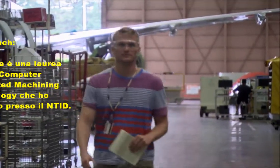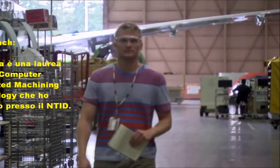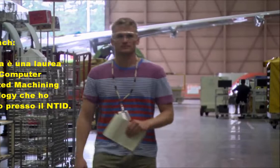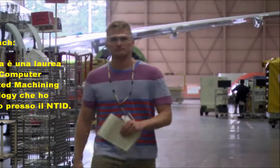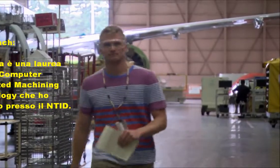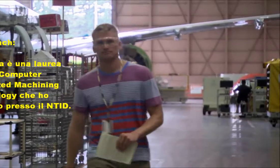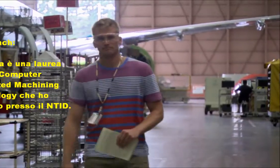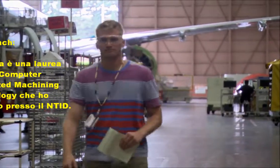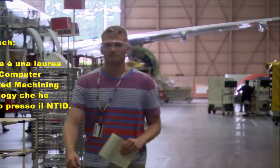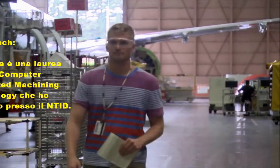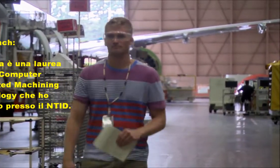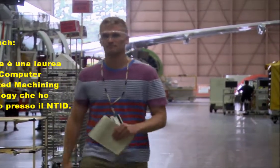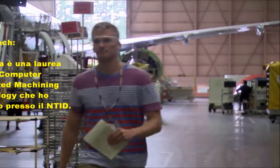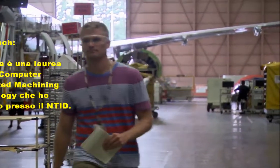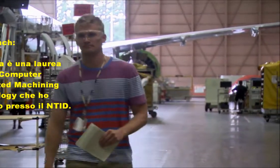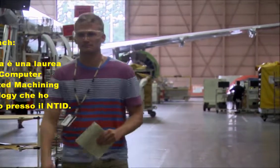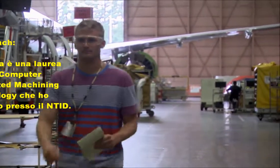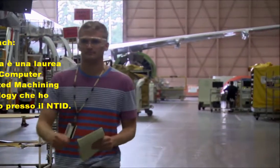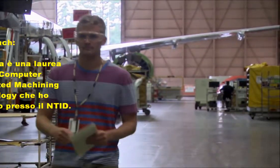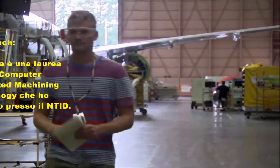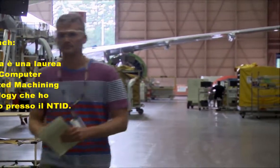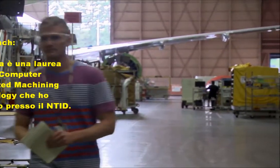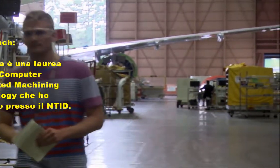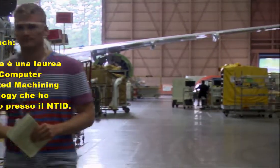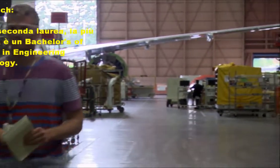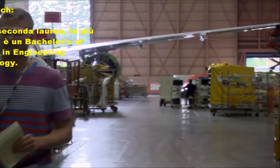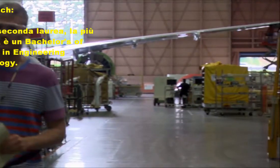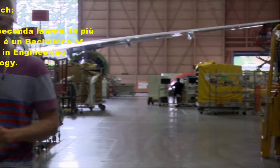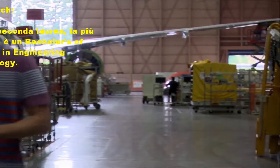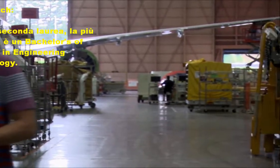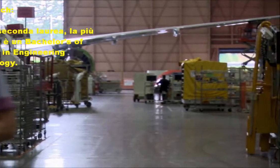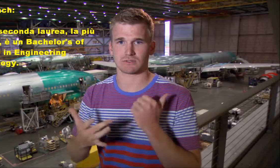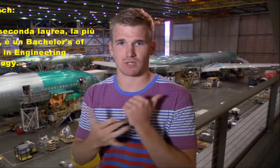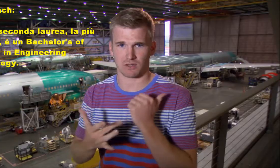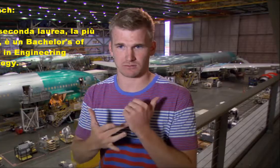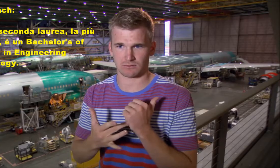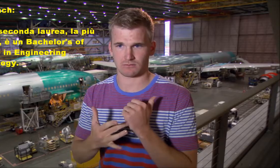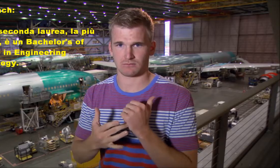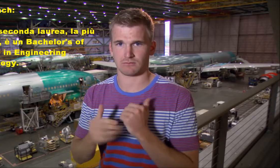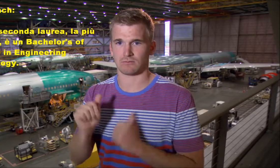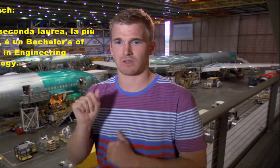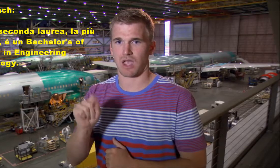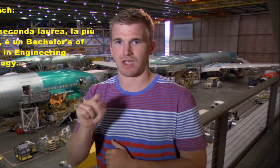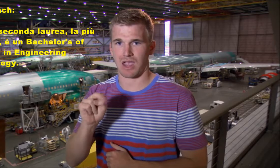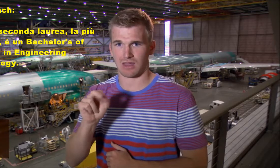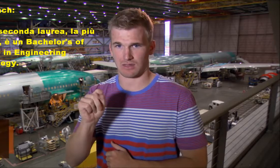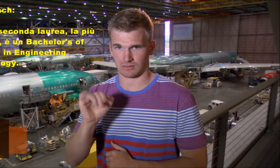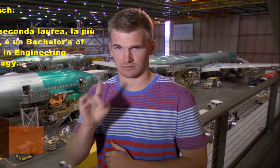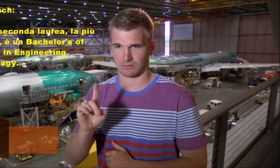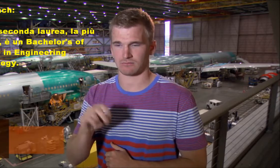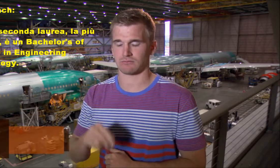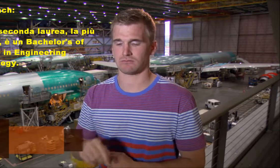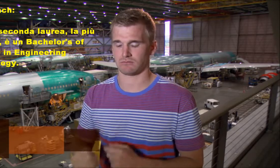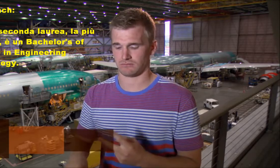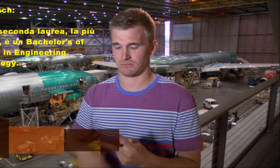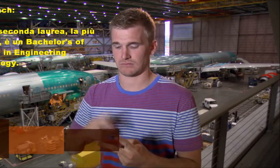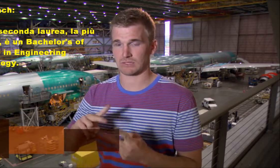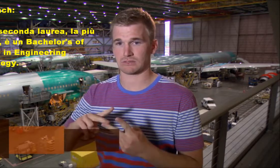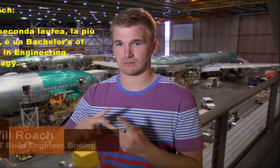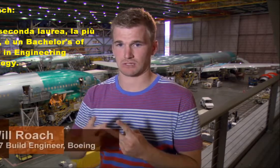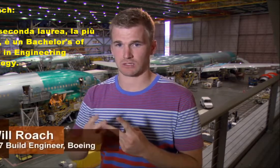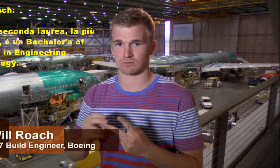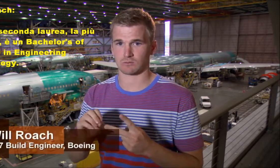I've got 2 degrees that I hold. The first one is an AOS degree in Computer Integrated Machining Technology, and I